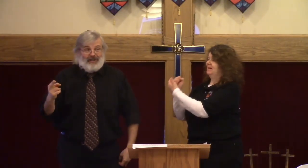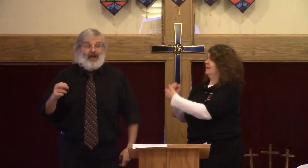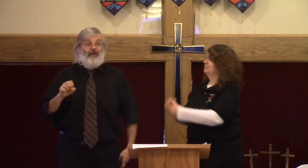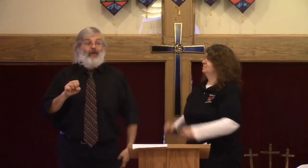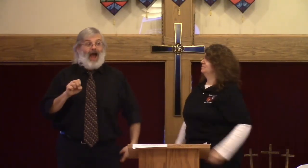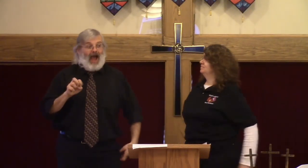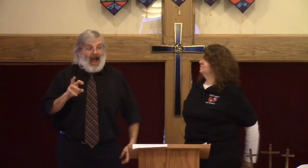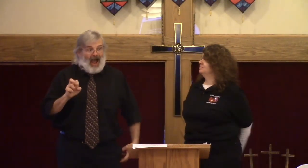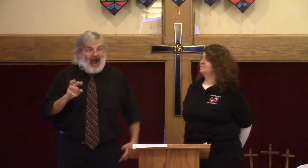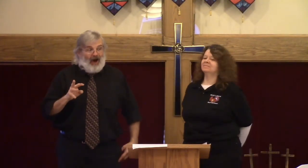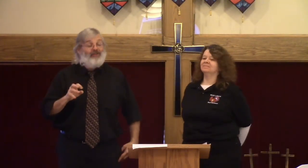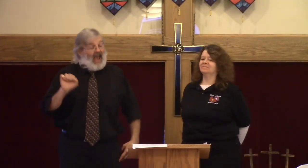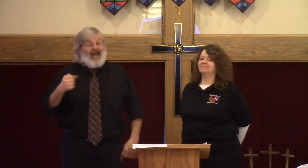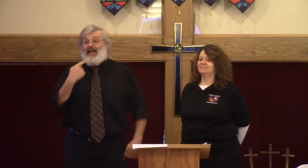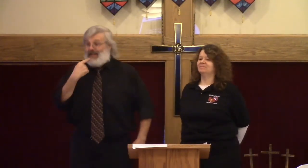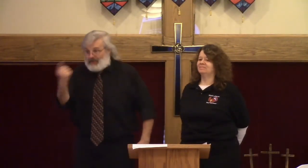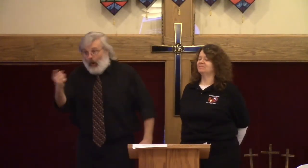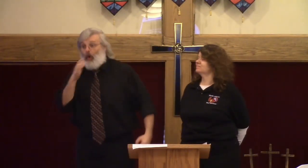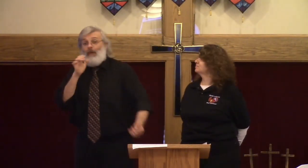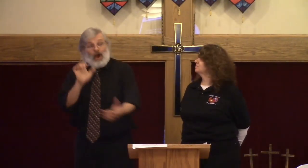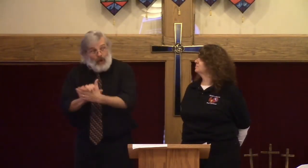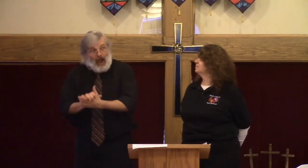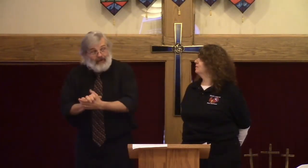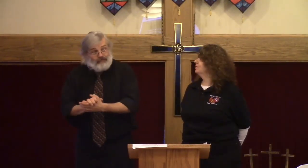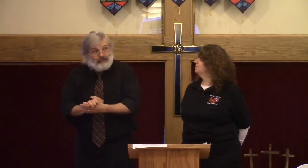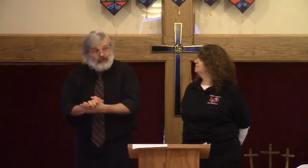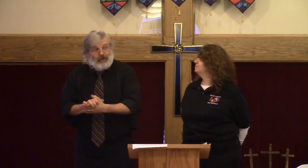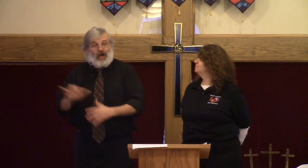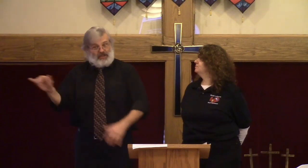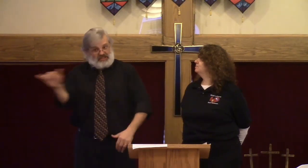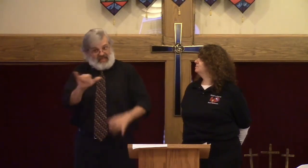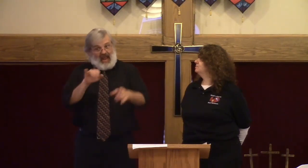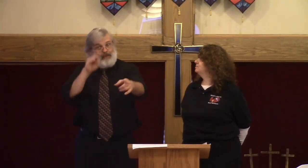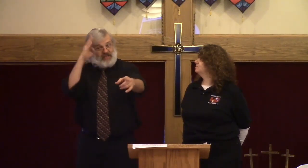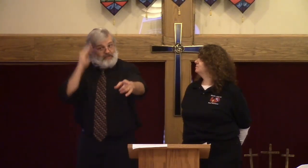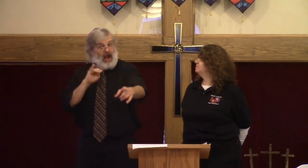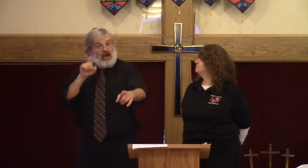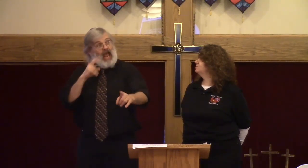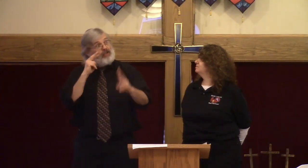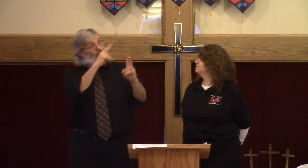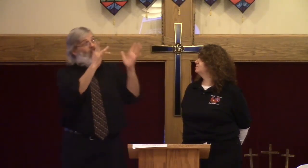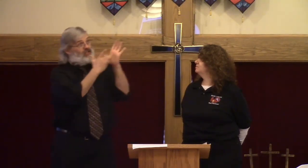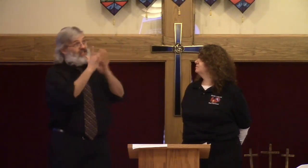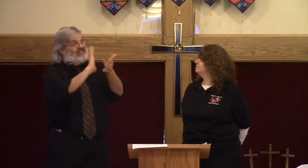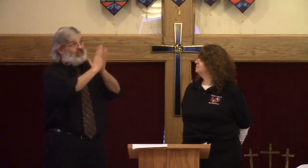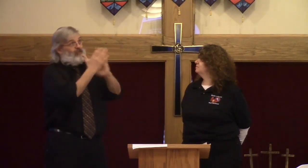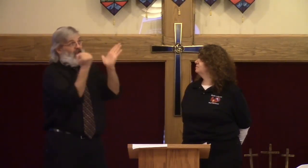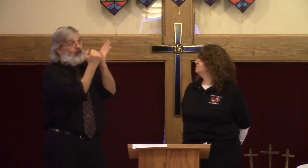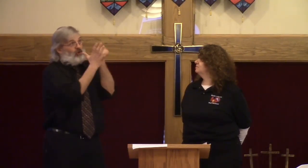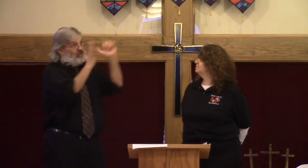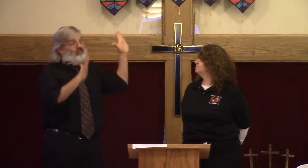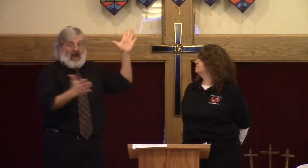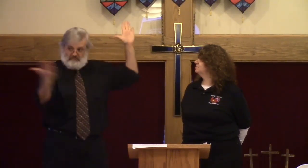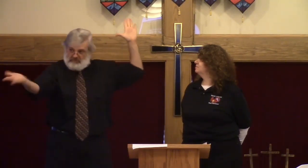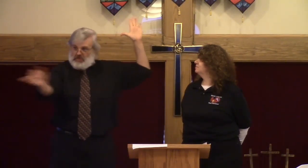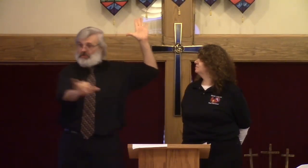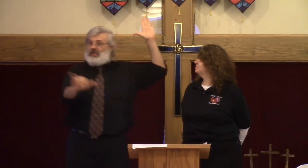Like, wow, yeah, he told my wife. The same as Mary had to watch Jesus become crucified.